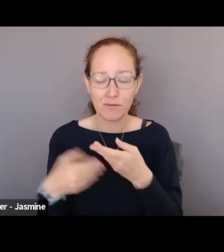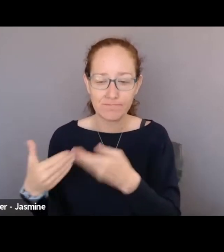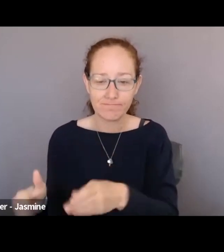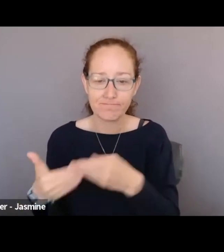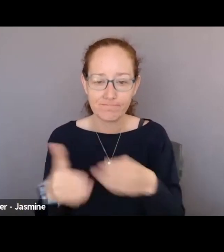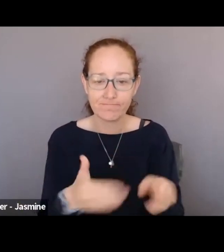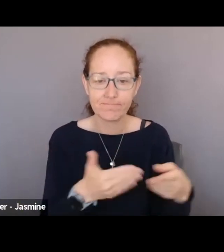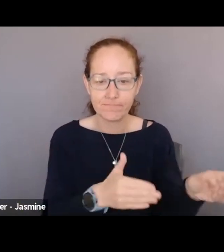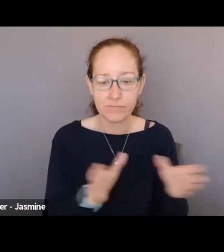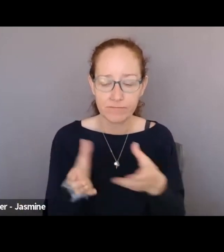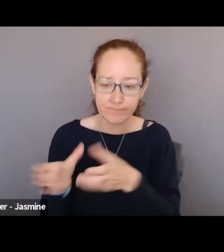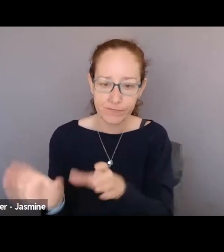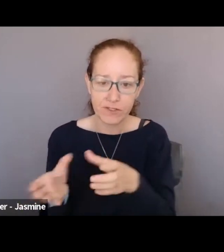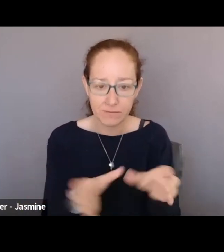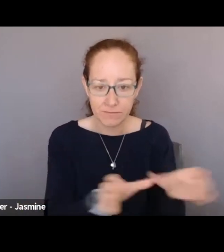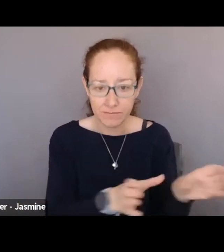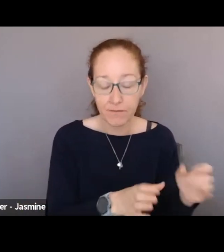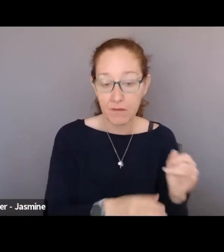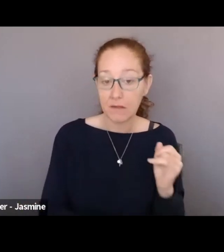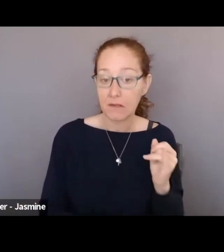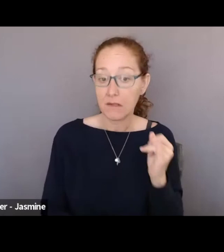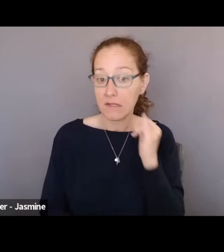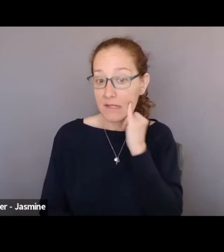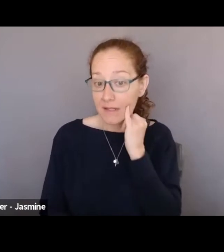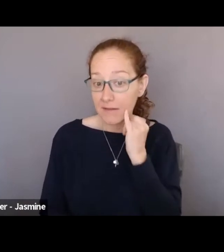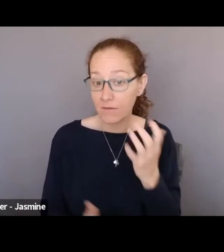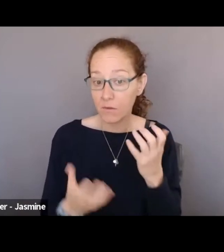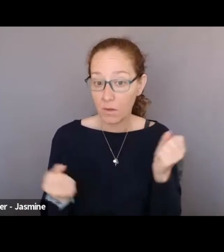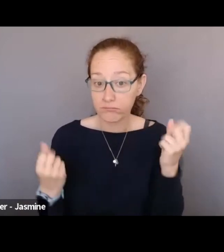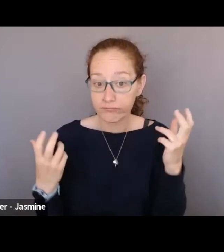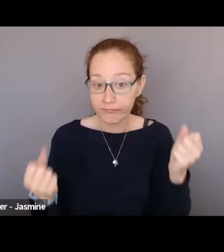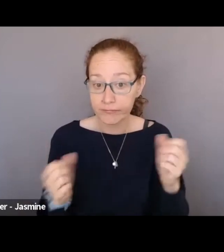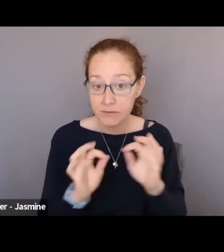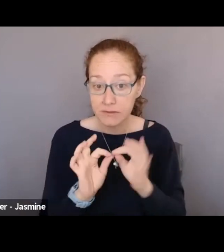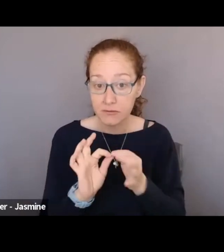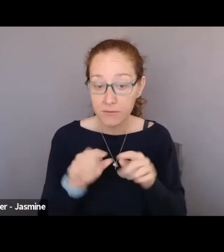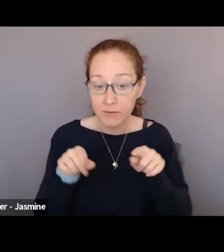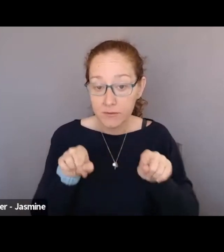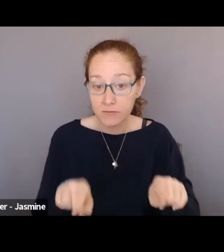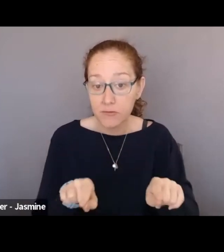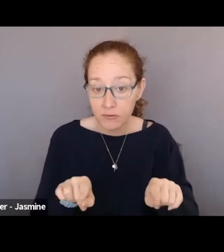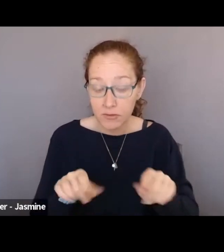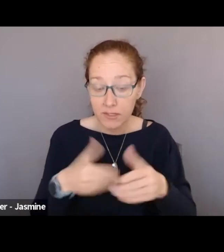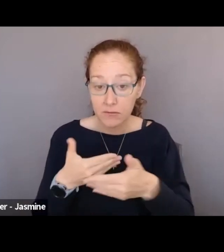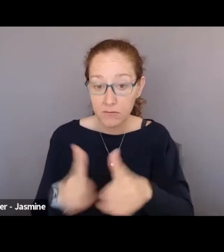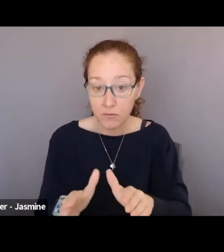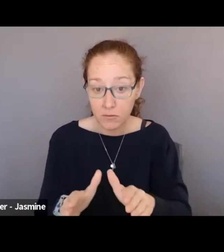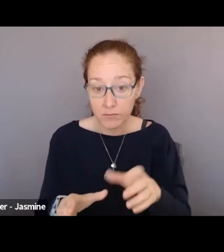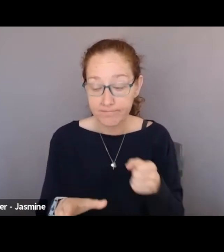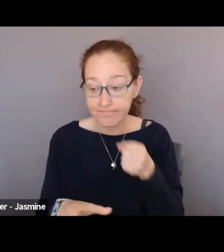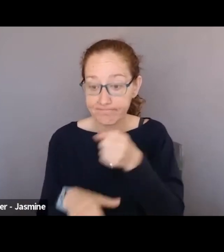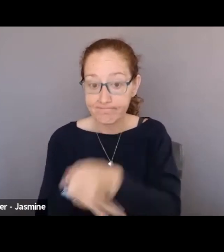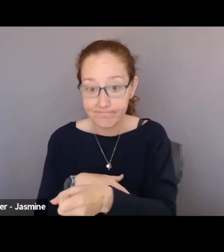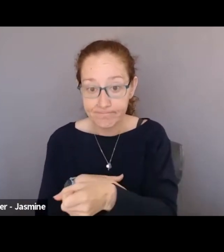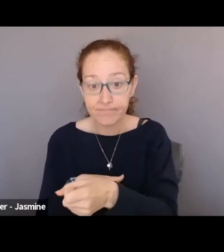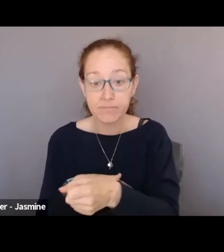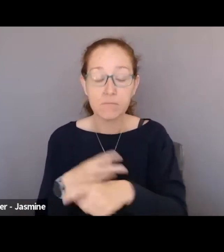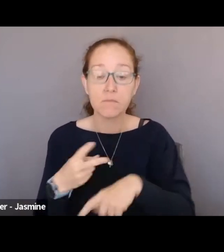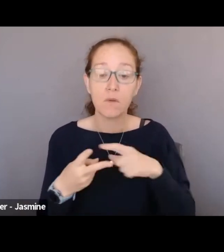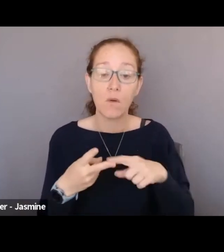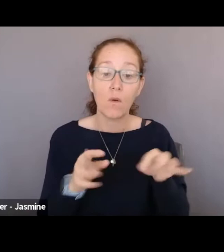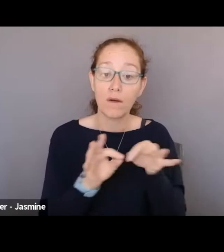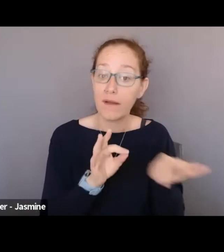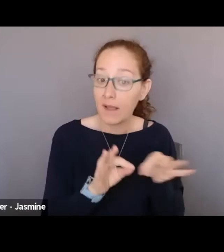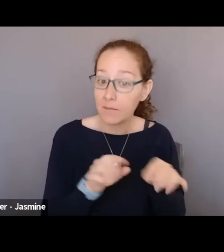session. If you would like access to ASL interpretation and or closed captioning during your